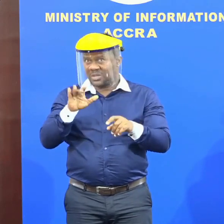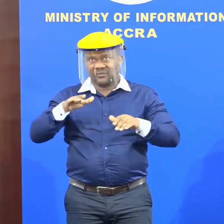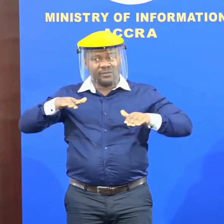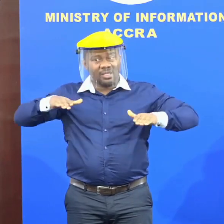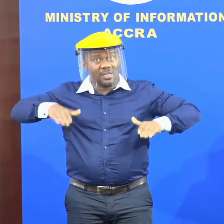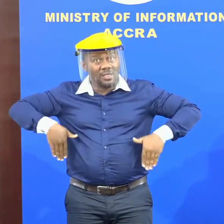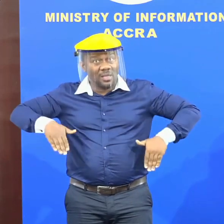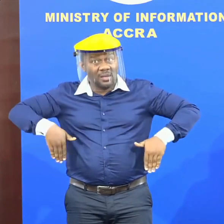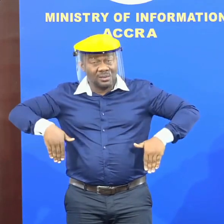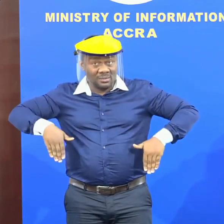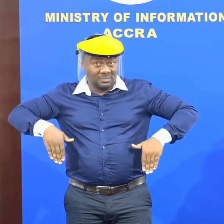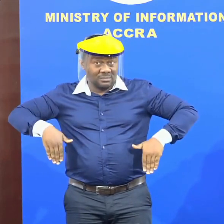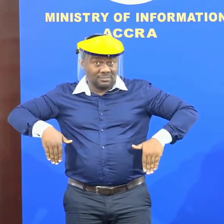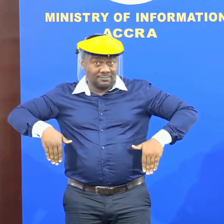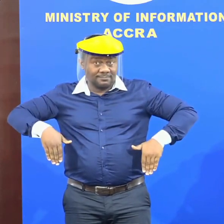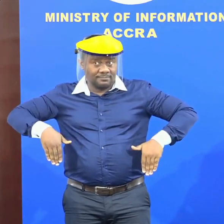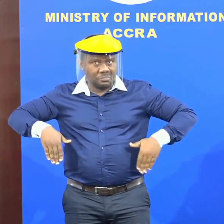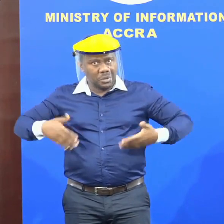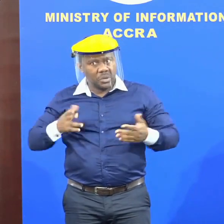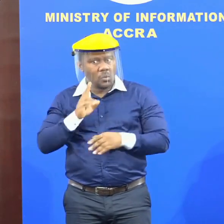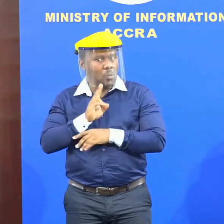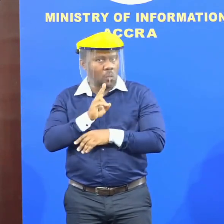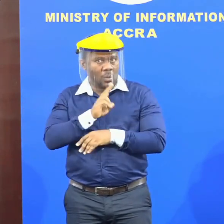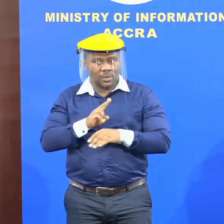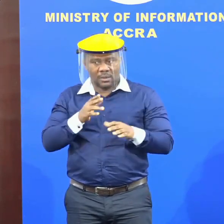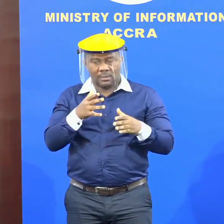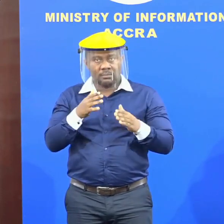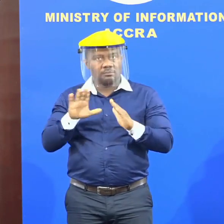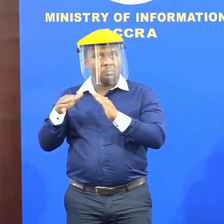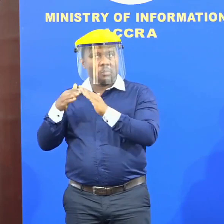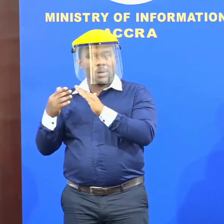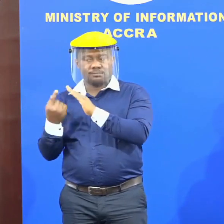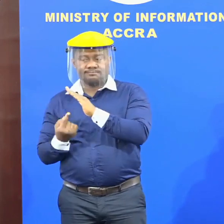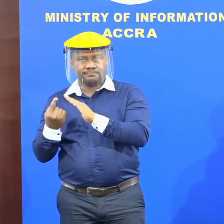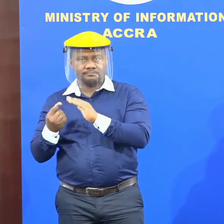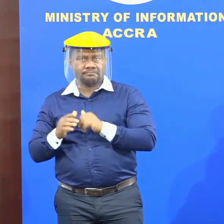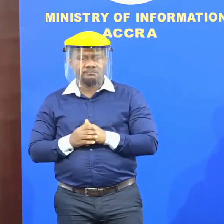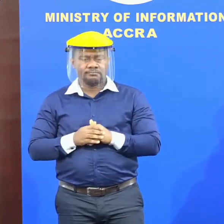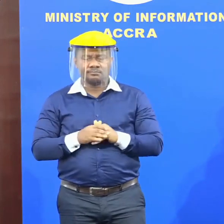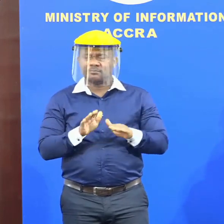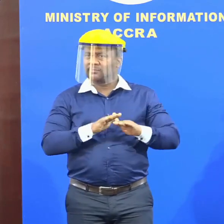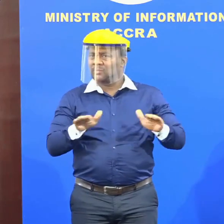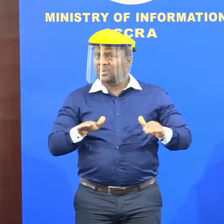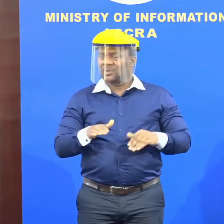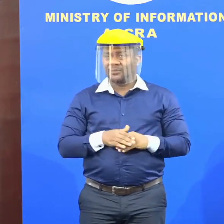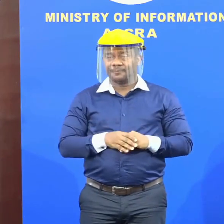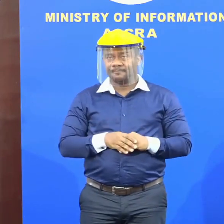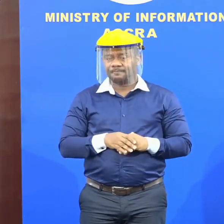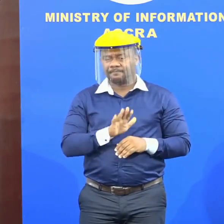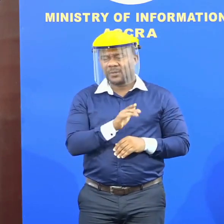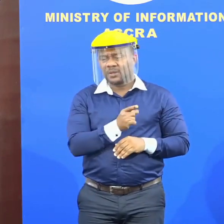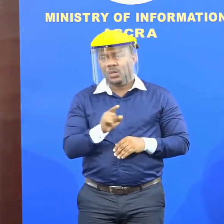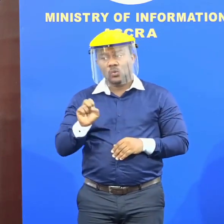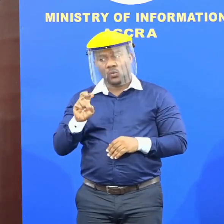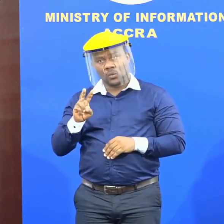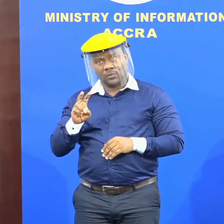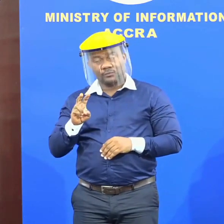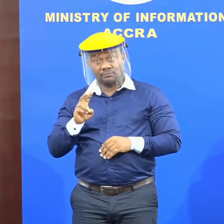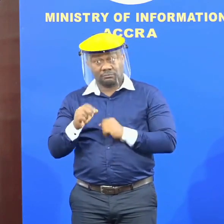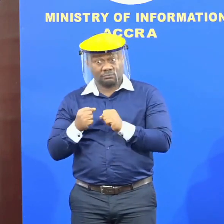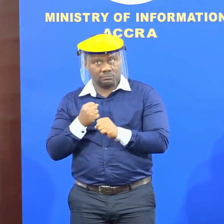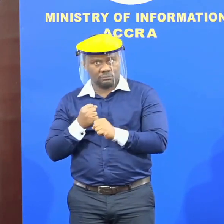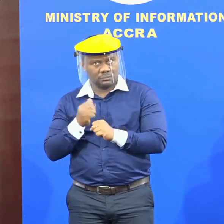in isolation in their hotel. Children between the ages of 5 and 12 years will be required to pay for testing at the